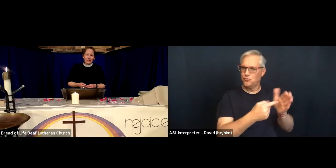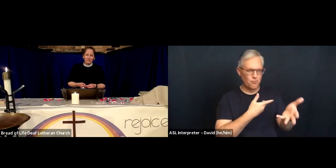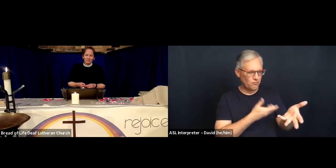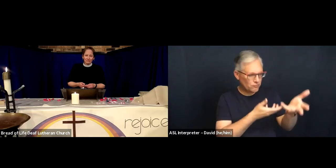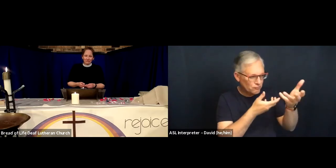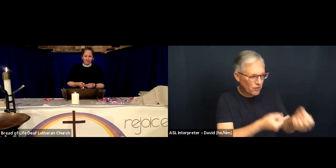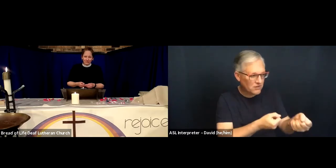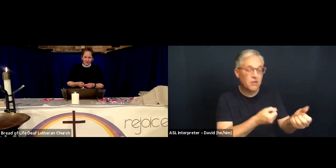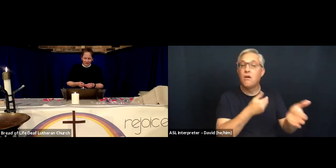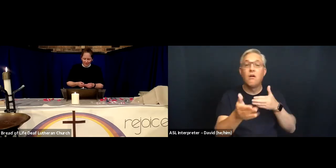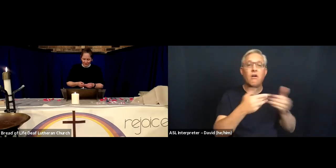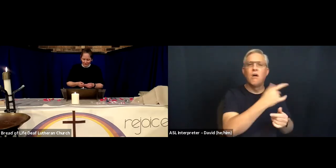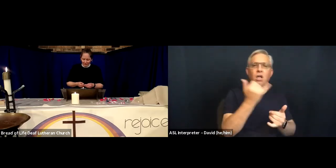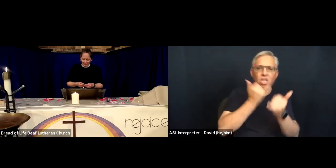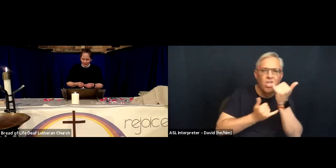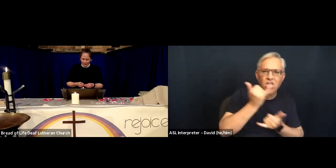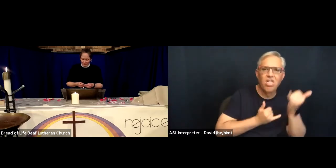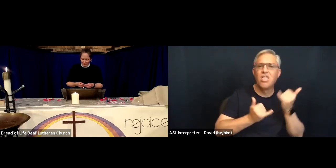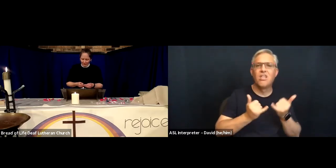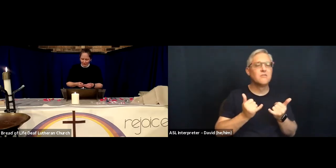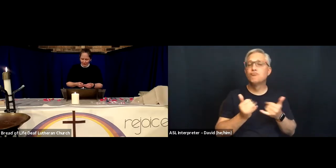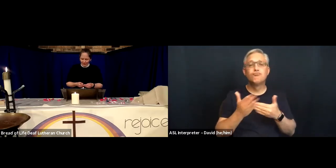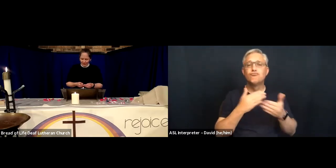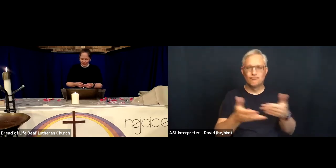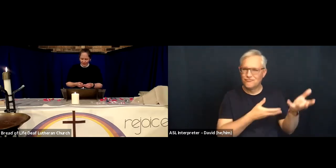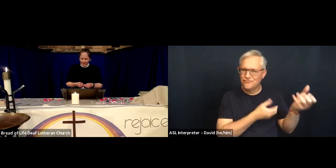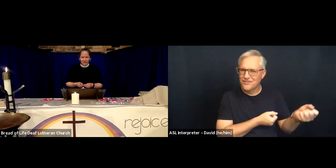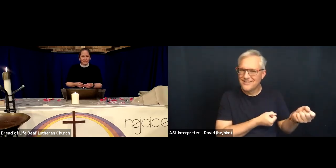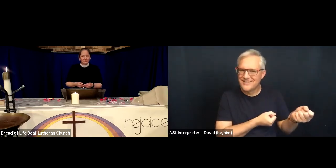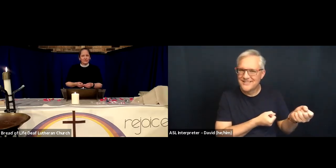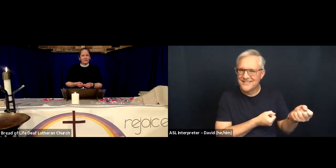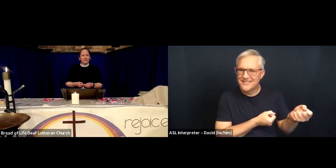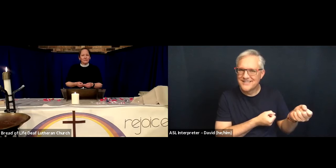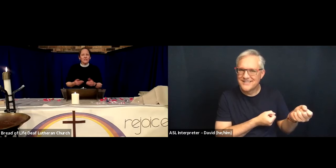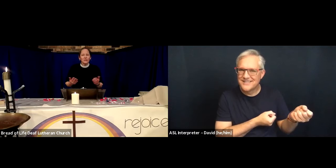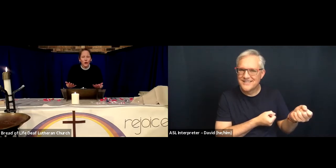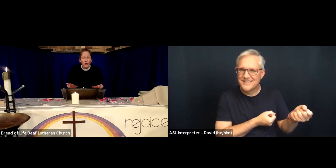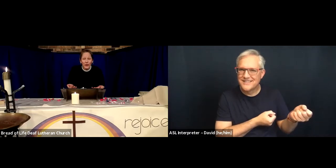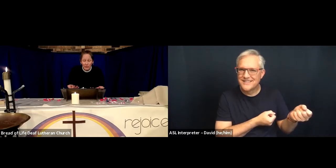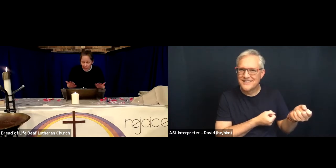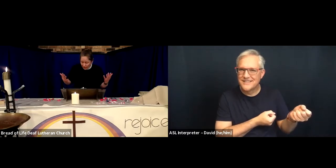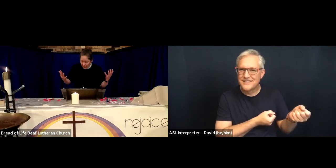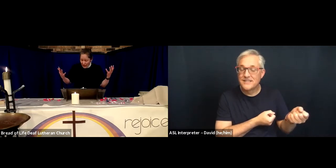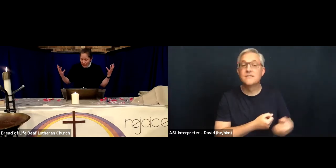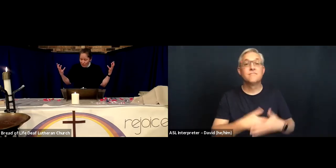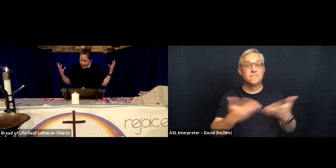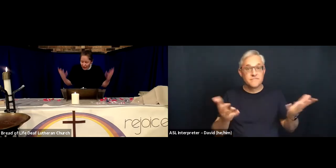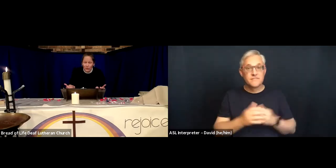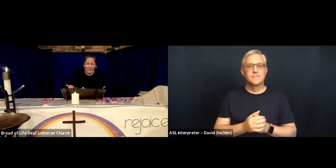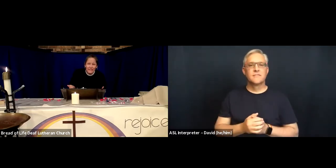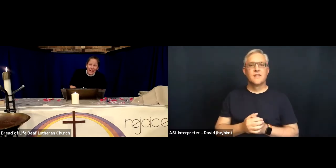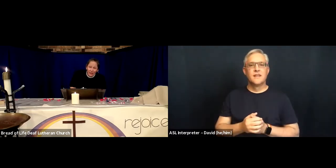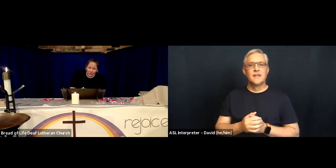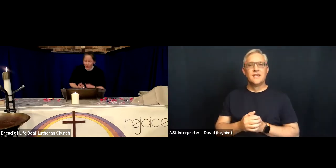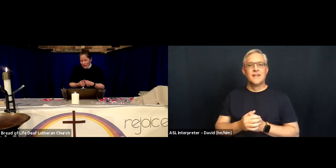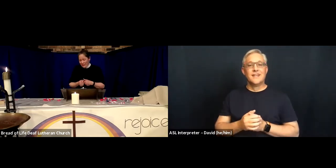made mistakes. And so Peter